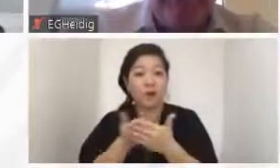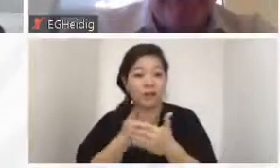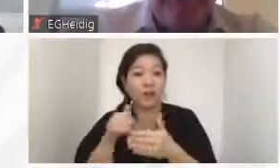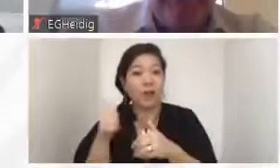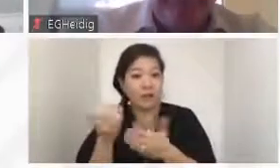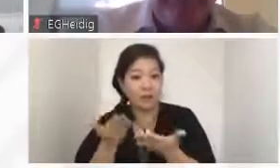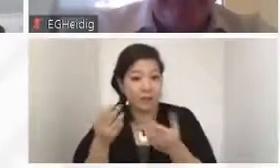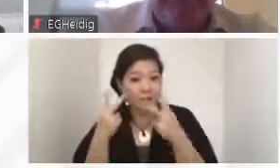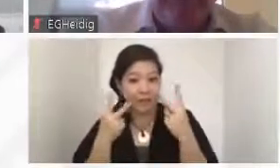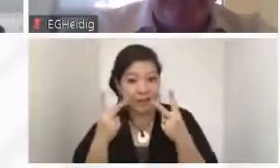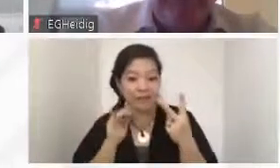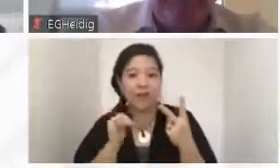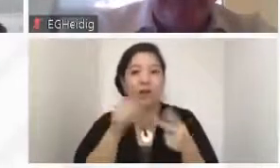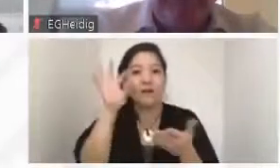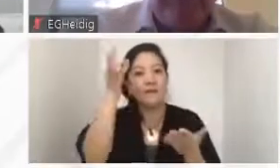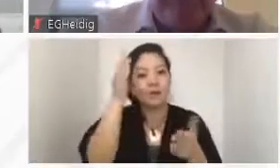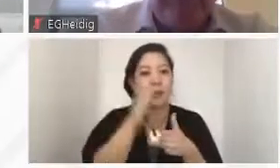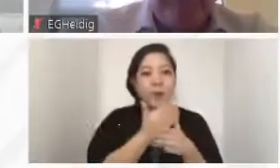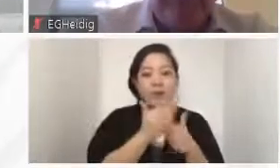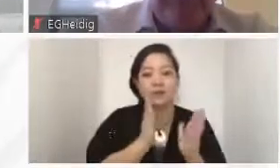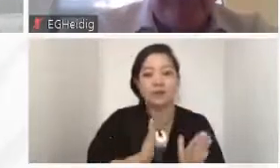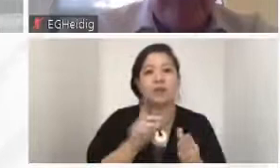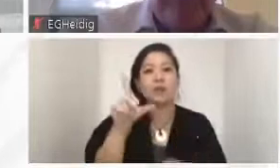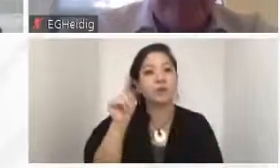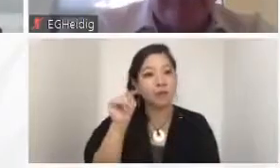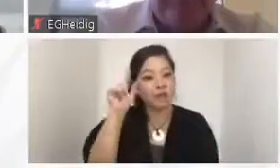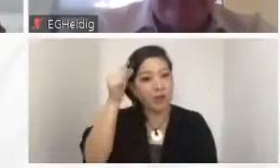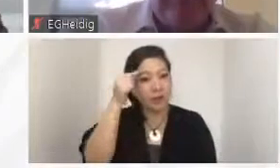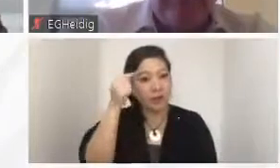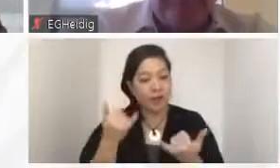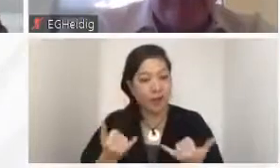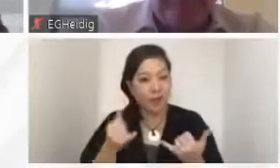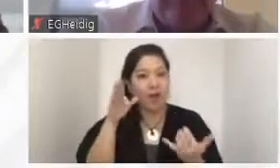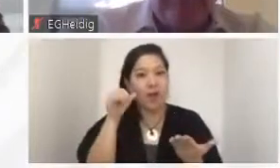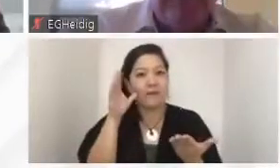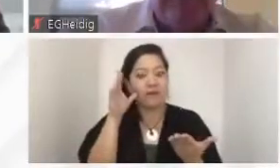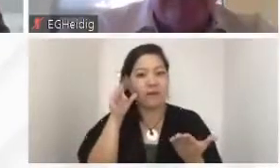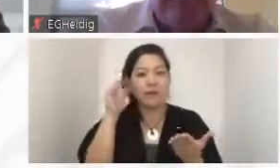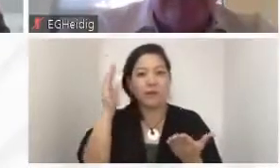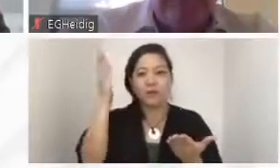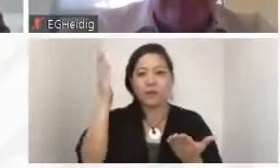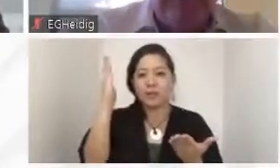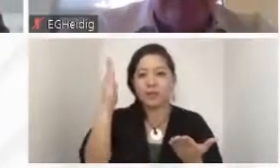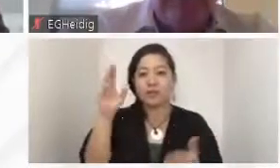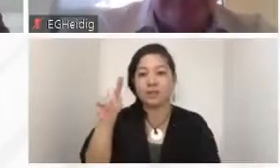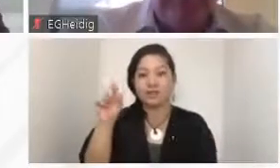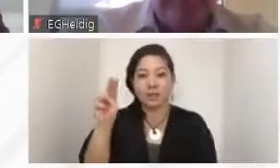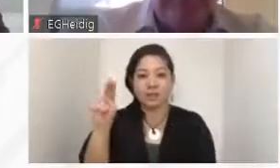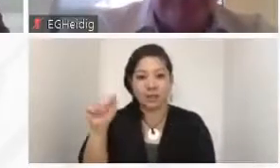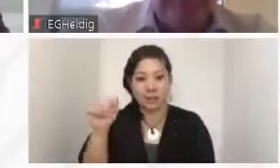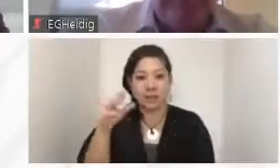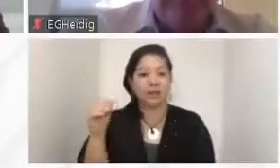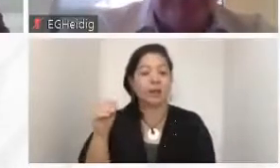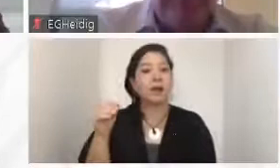and also our federal partners, Lieutenant Governor Hafa, Speaker, Madam Speaker Tina